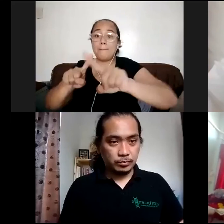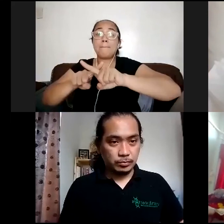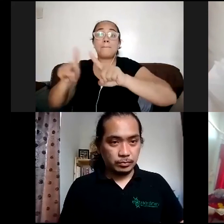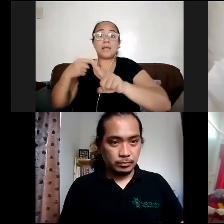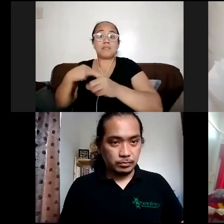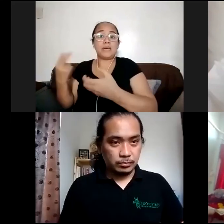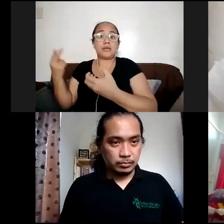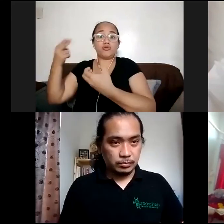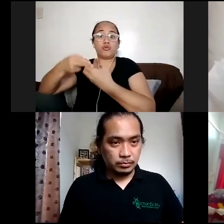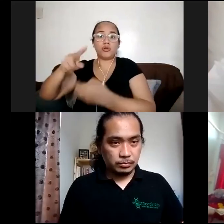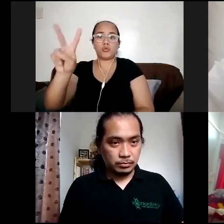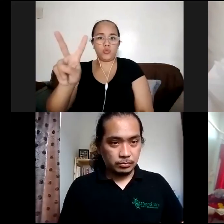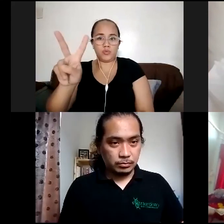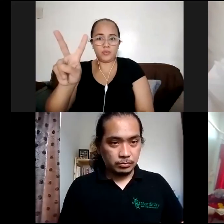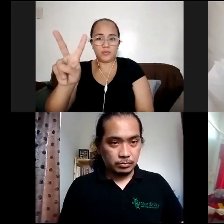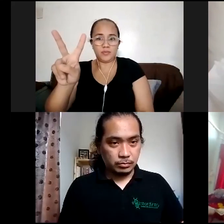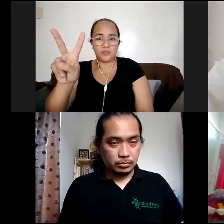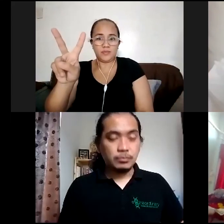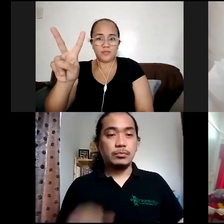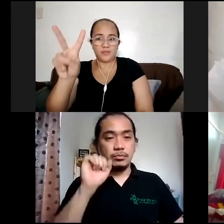you at 2.